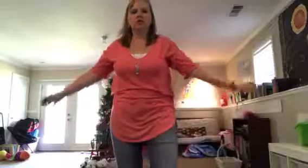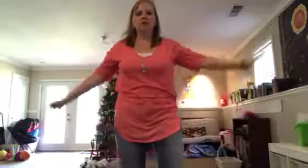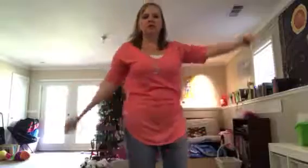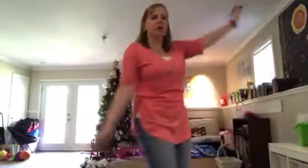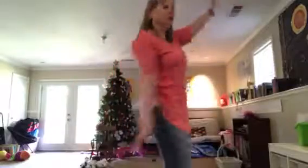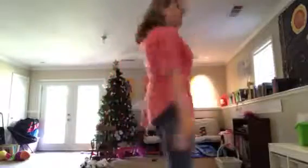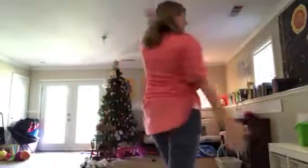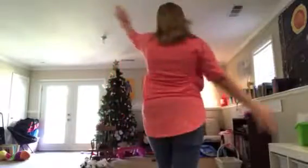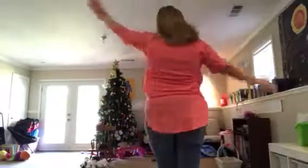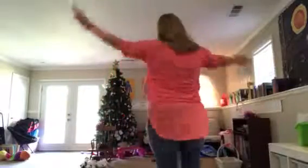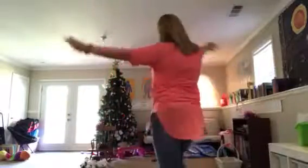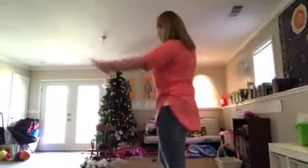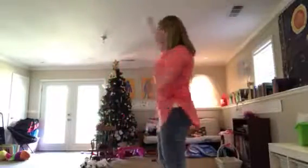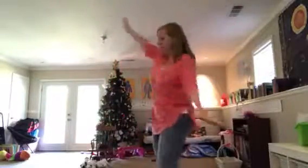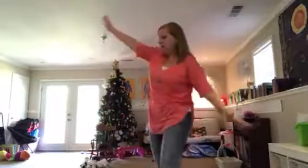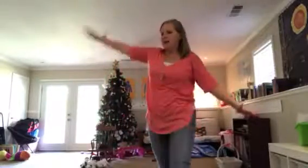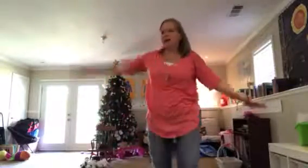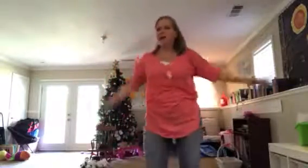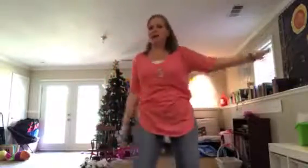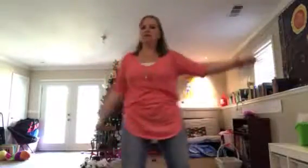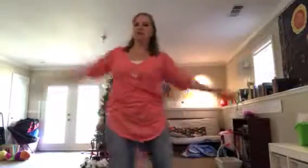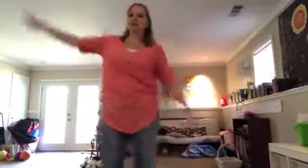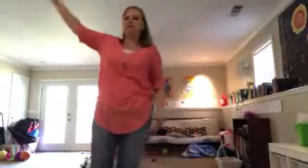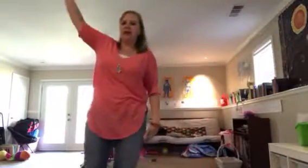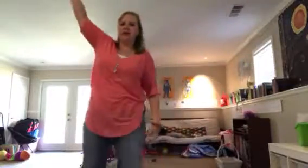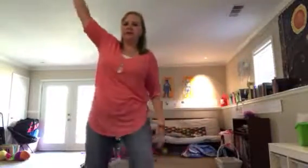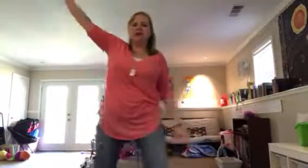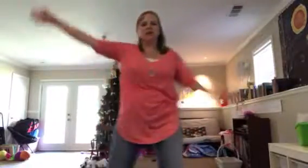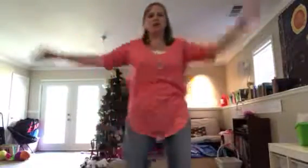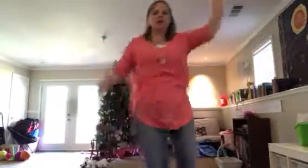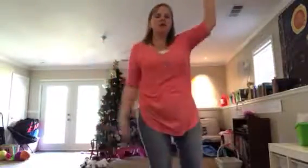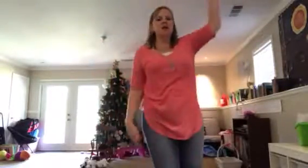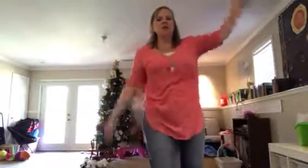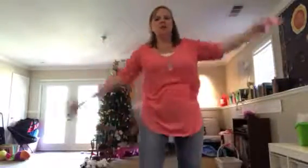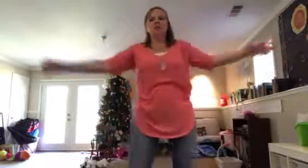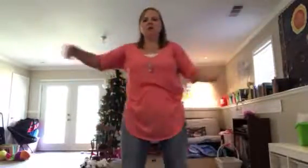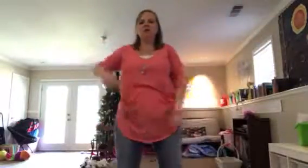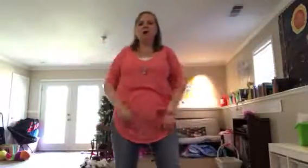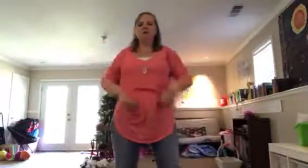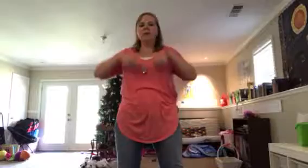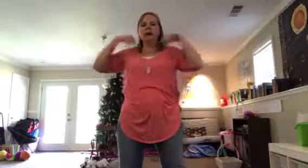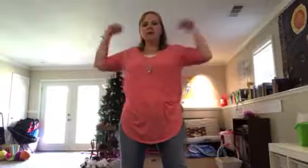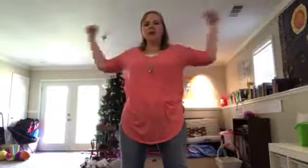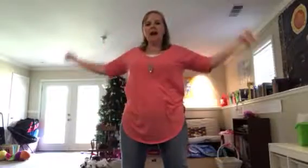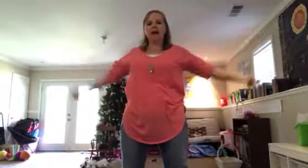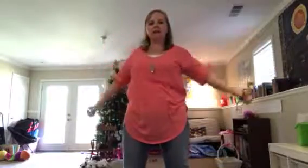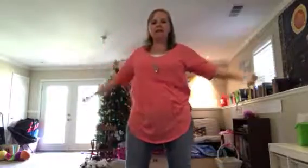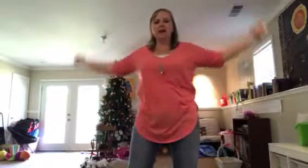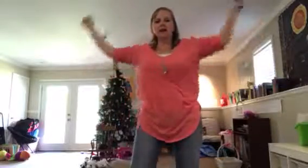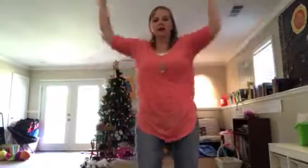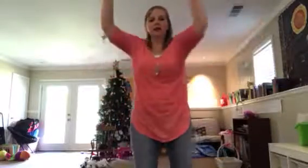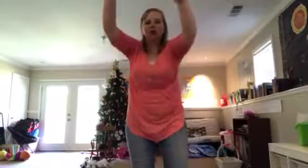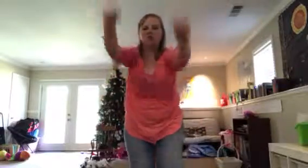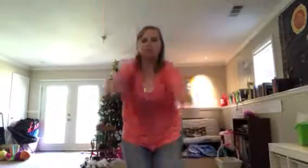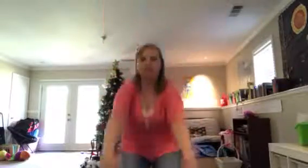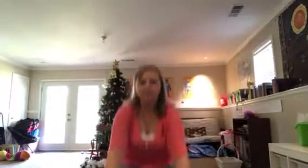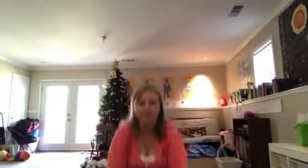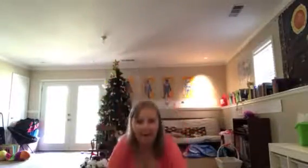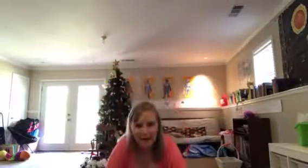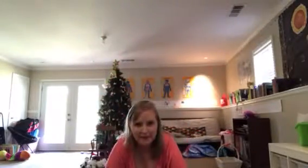have turned my morning into dancing, put off my rags and clothe me with